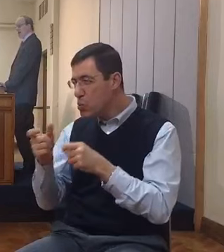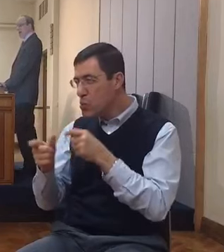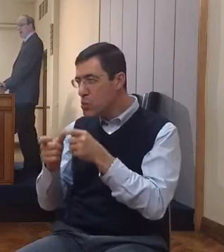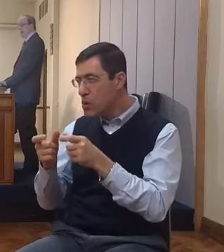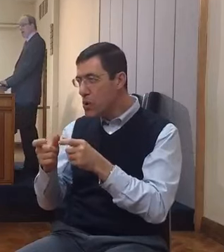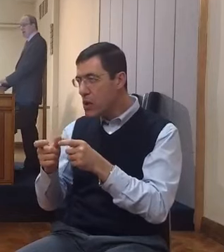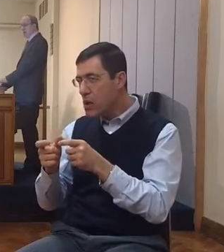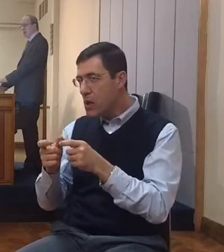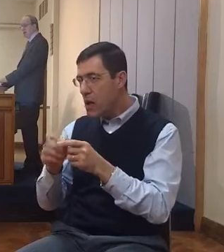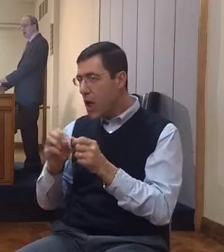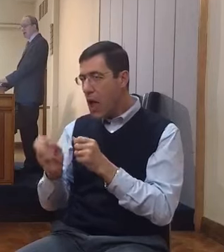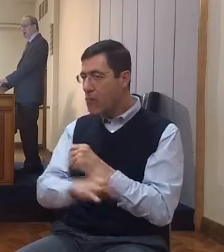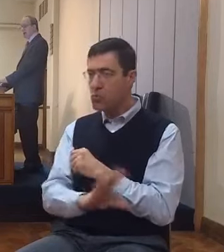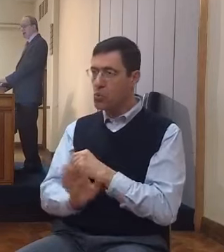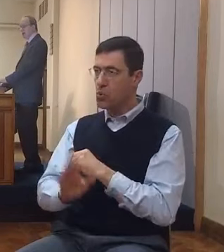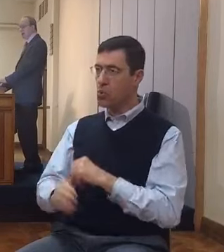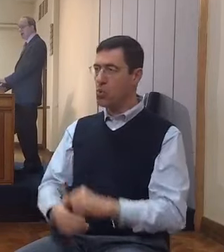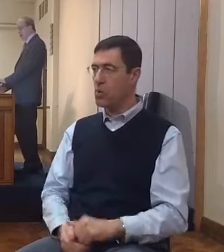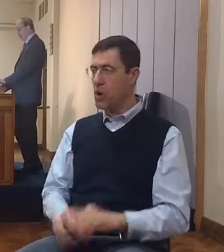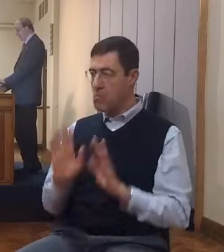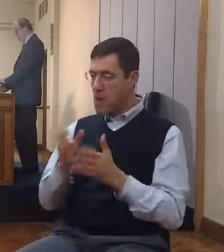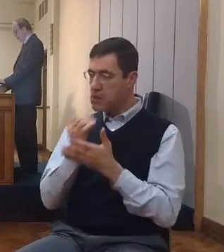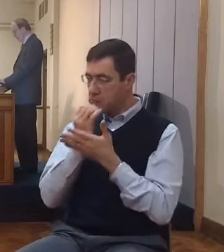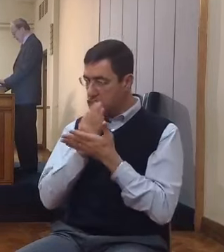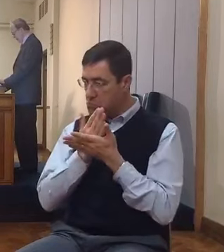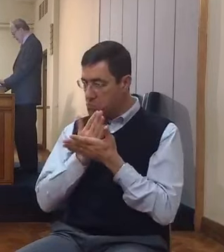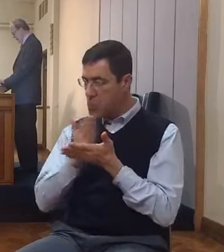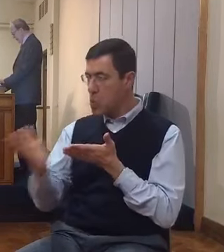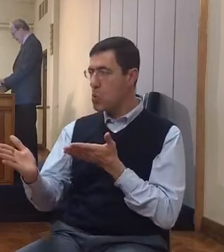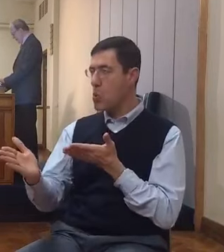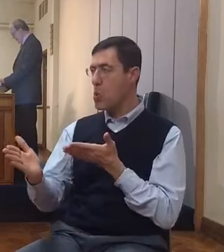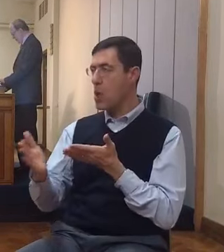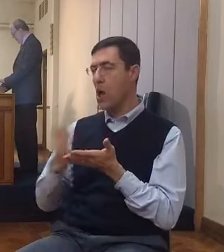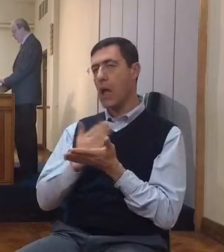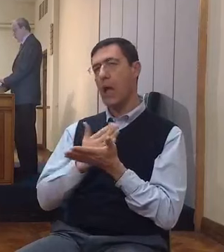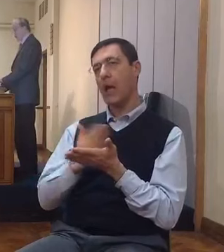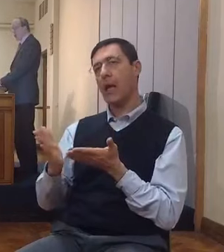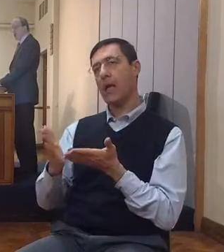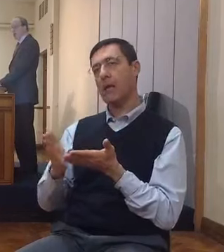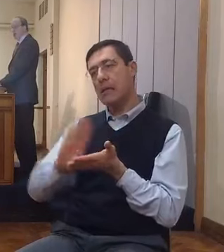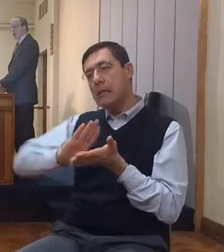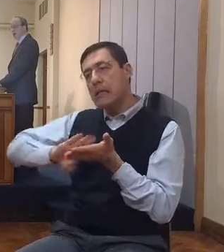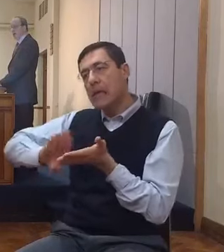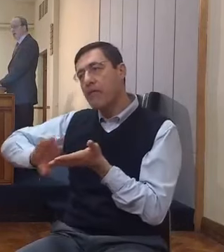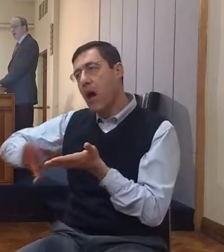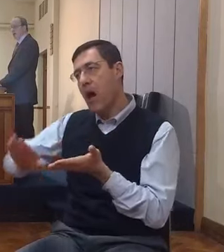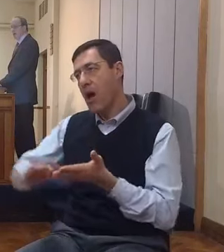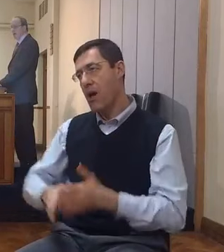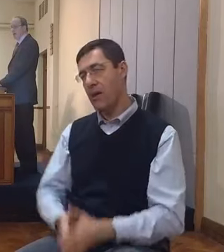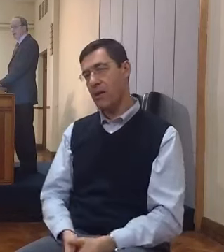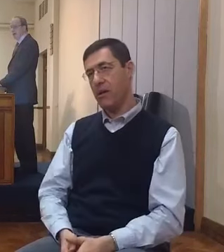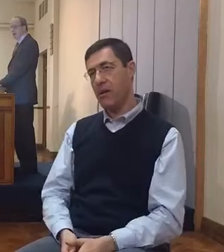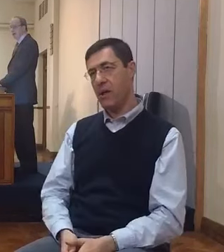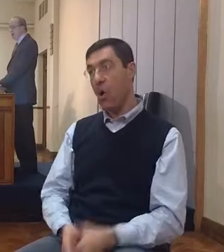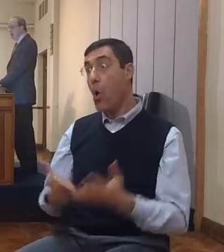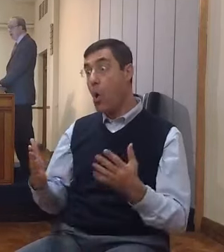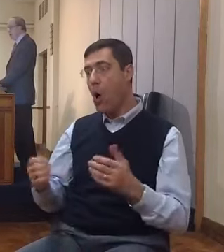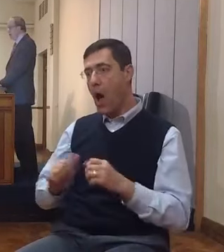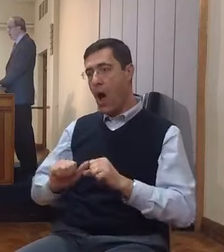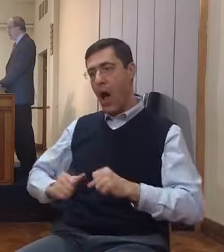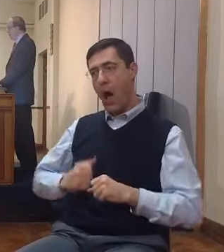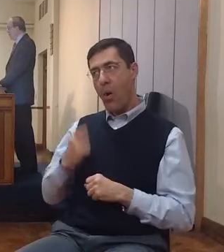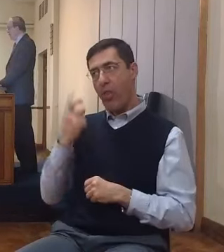That has to be purged and sanctified. Also, thought life. What